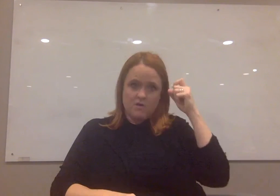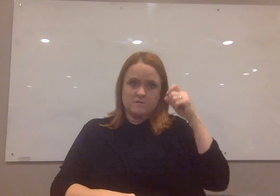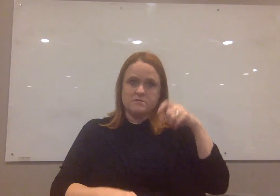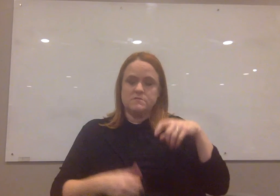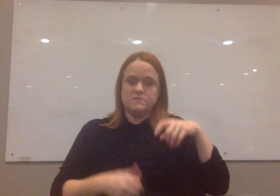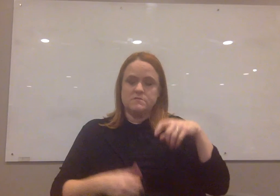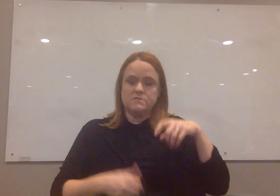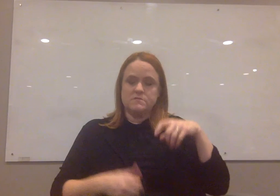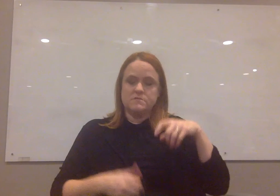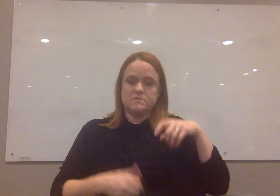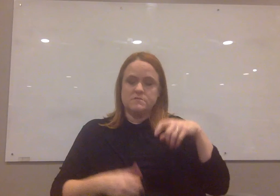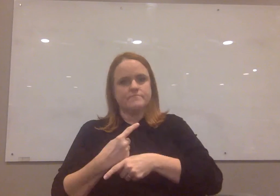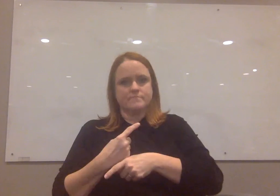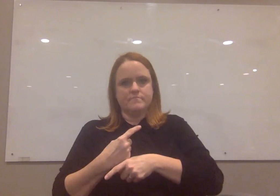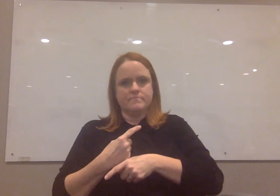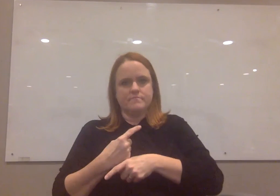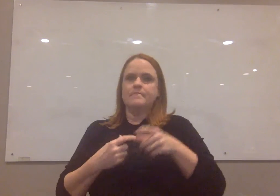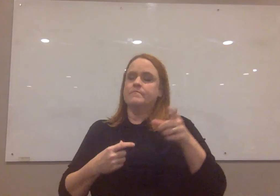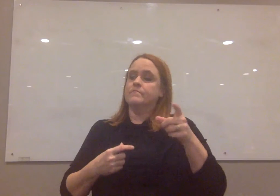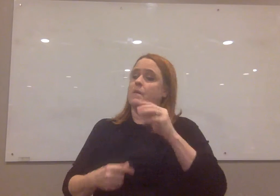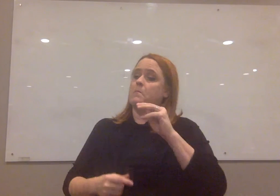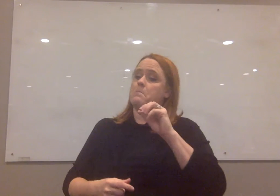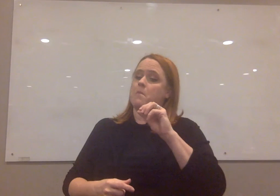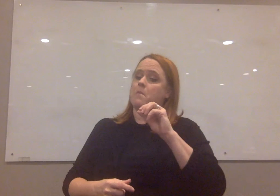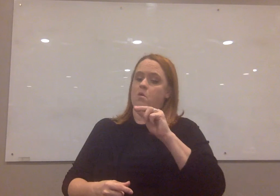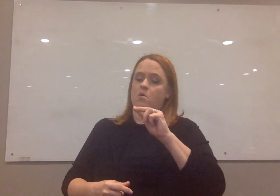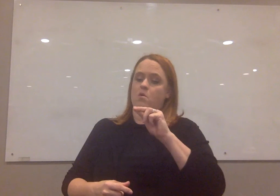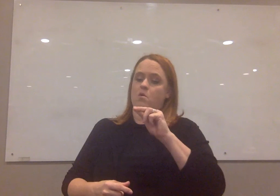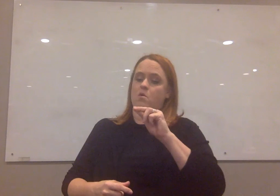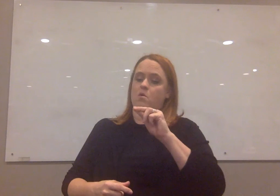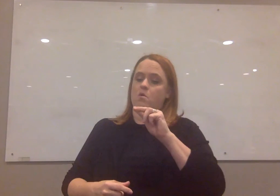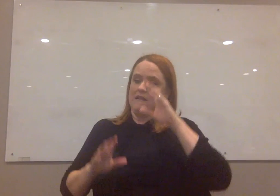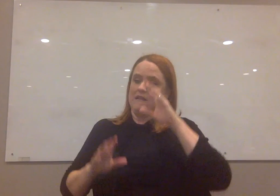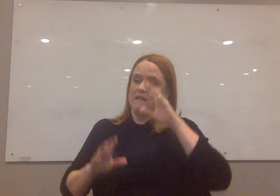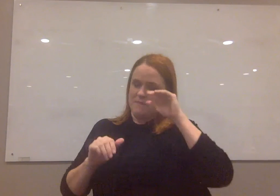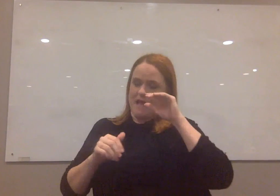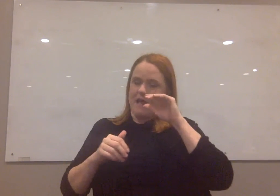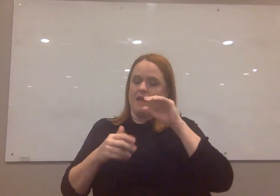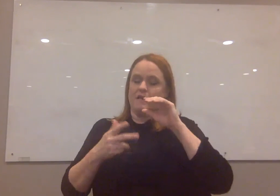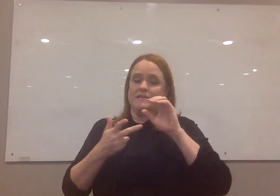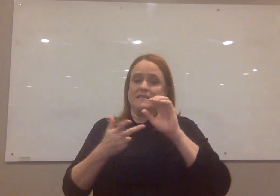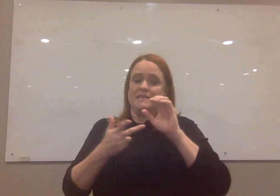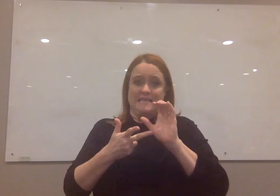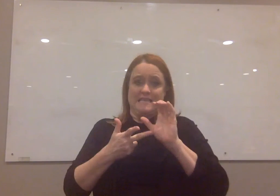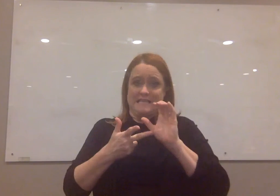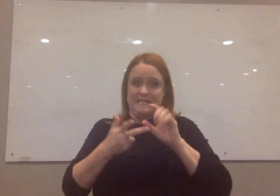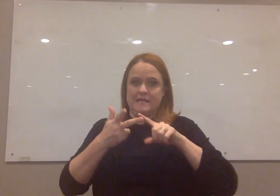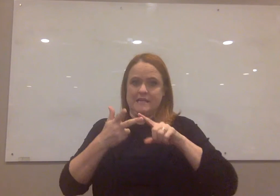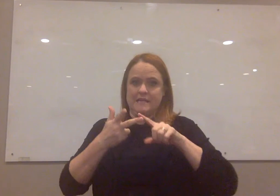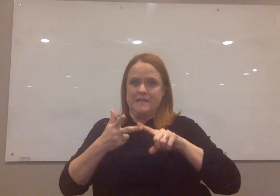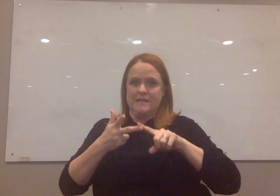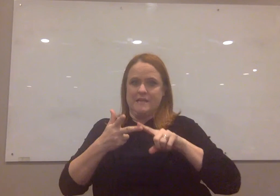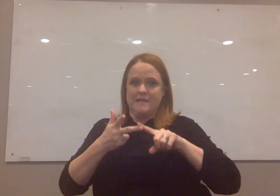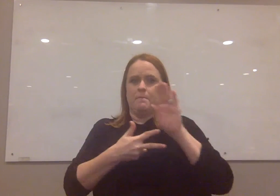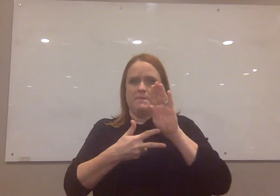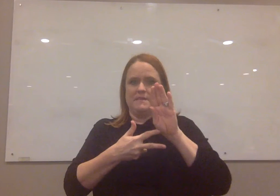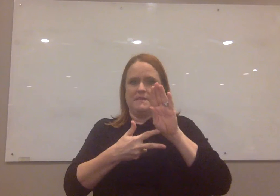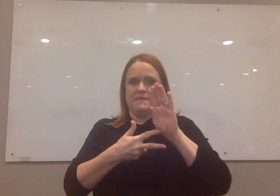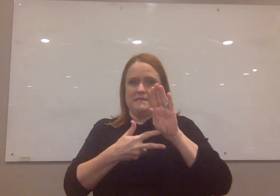monads specifically expect that C is dependent on B is dependent on A, if each of those is a statement. And